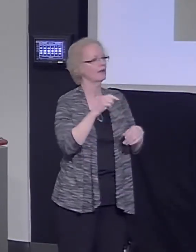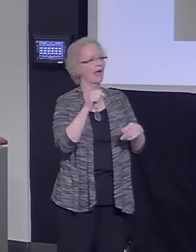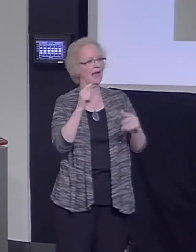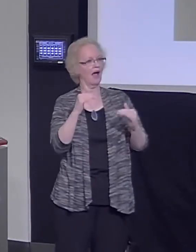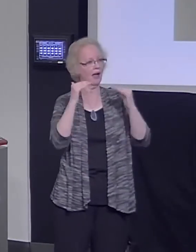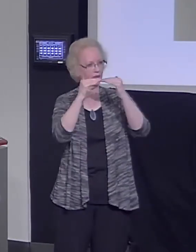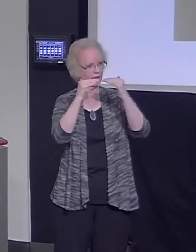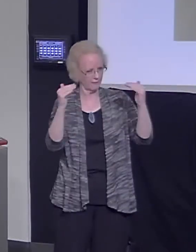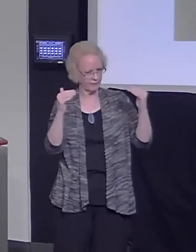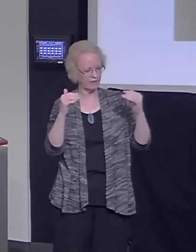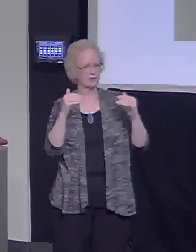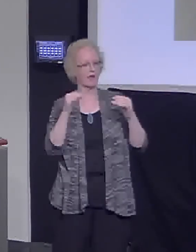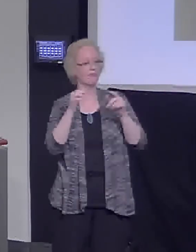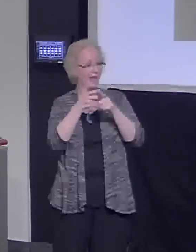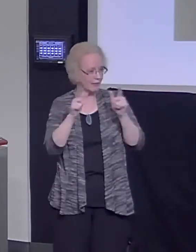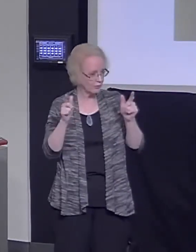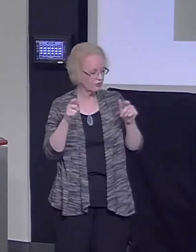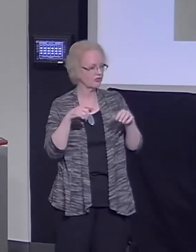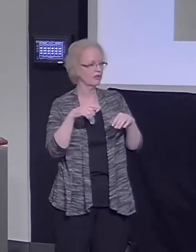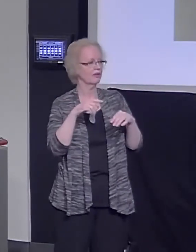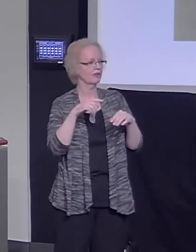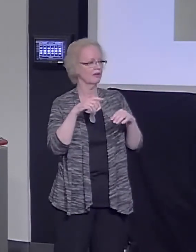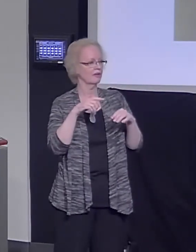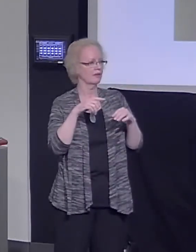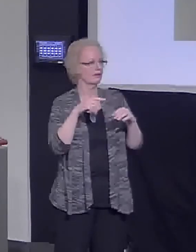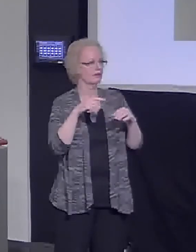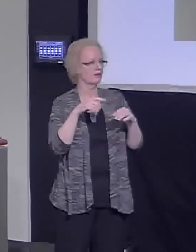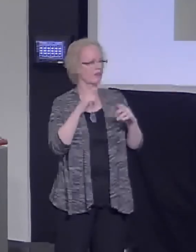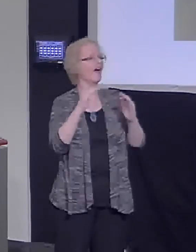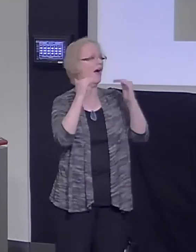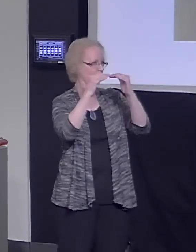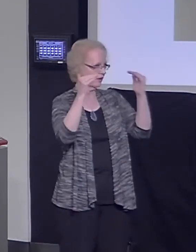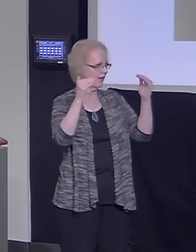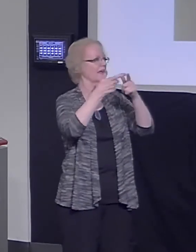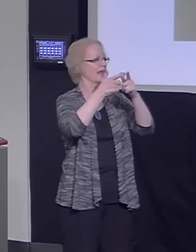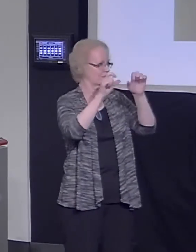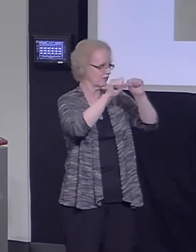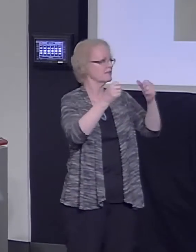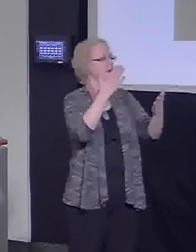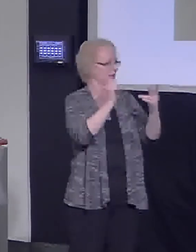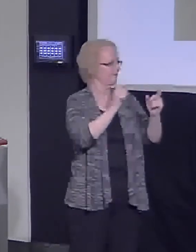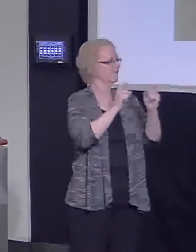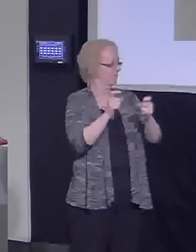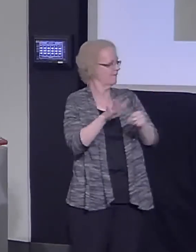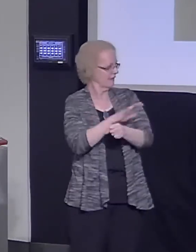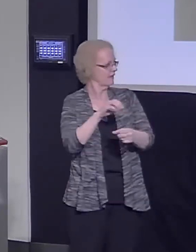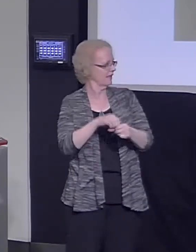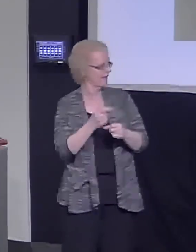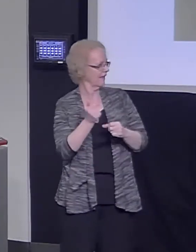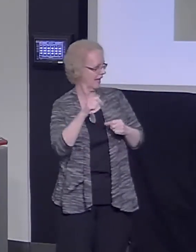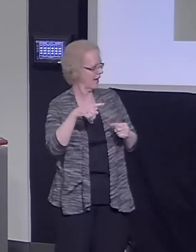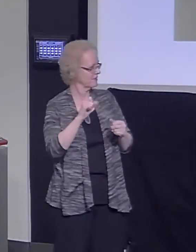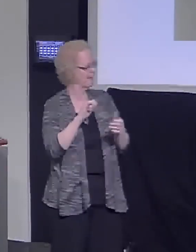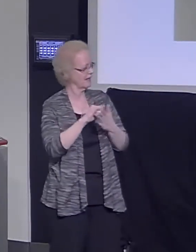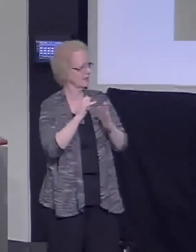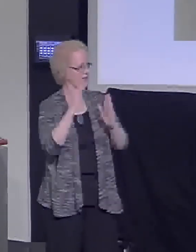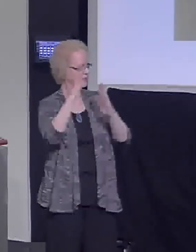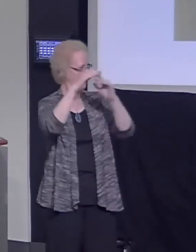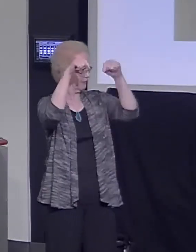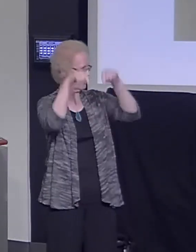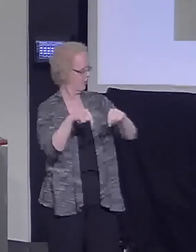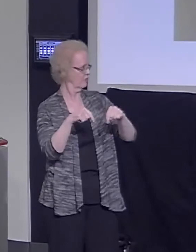the language system that are contributing towards filling in the gaps, I think that's probably correct, that there has to be a top-down process